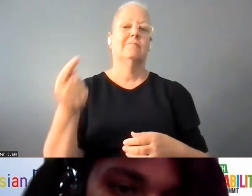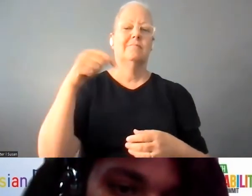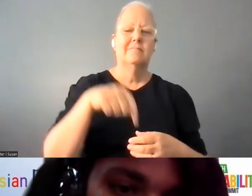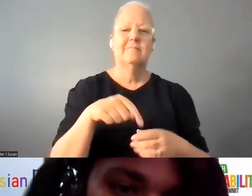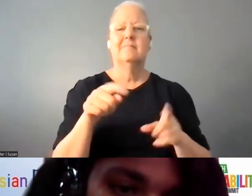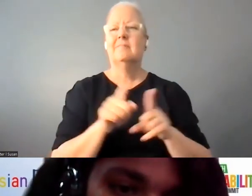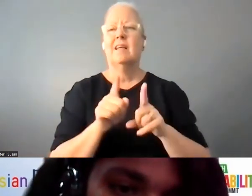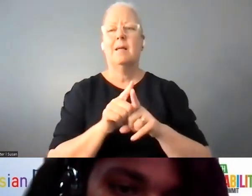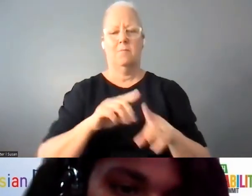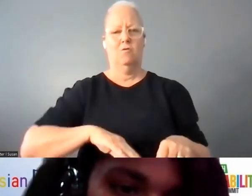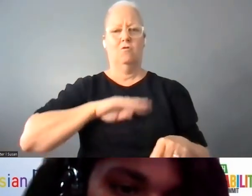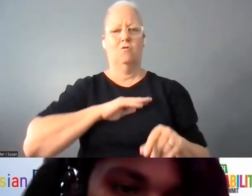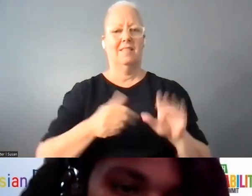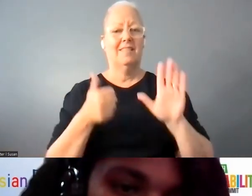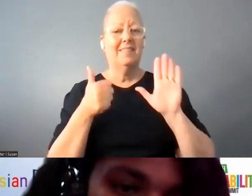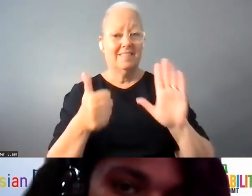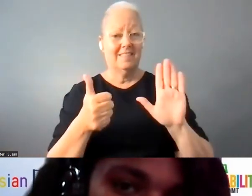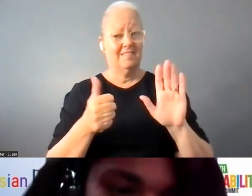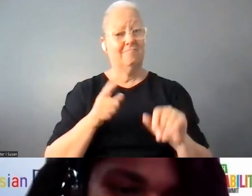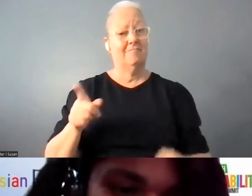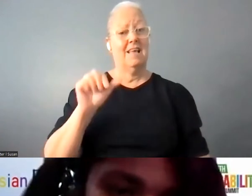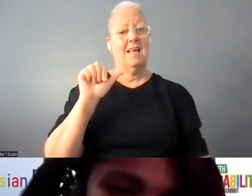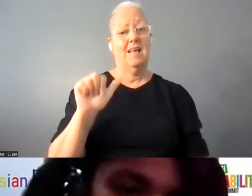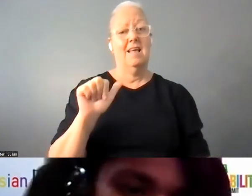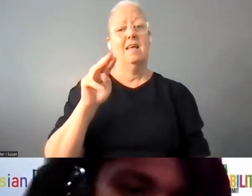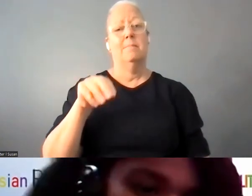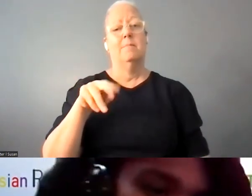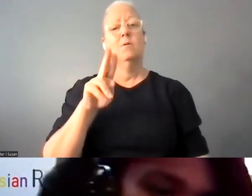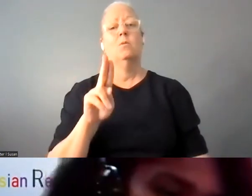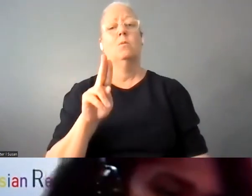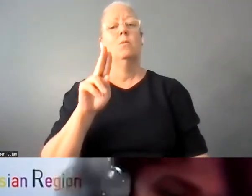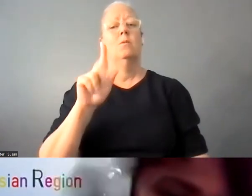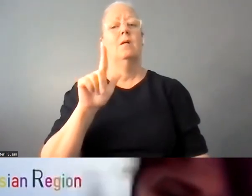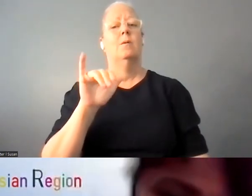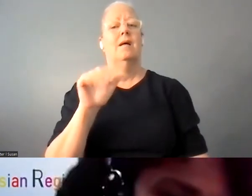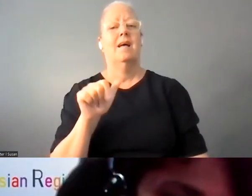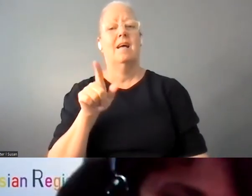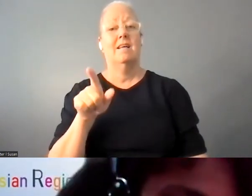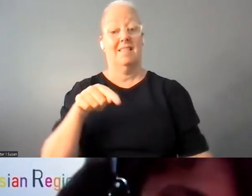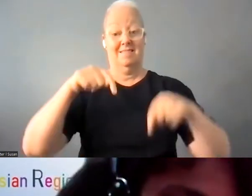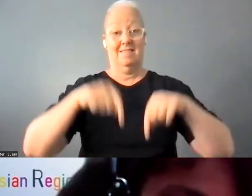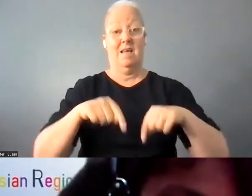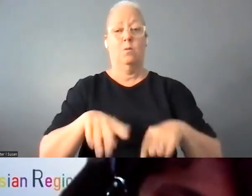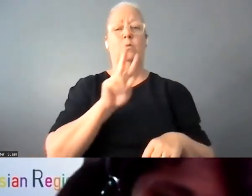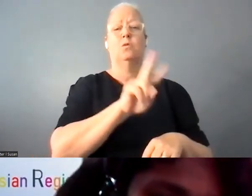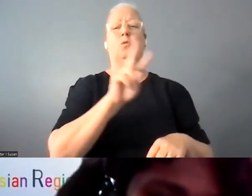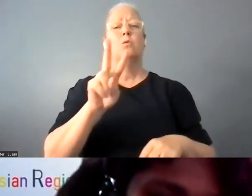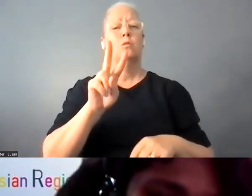6 years old, and she's been with us. She's 22 today, and she's been with us as a family.